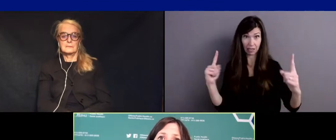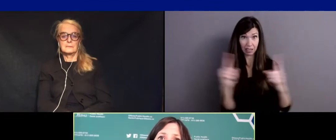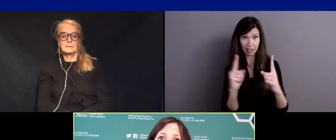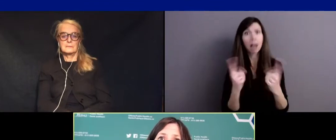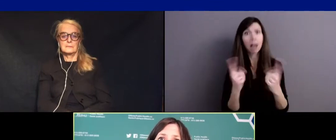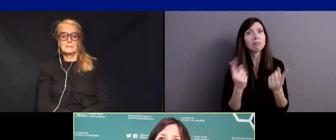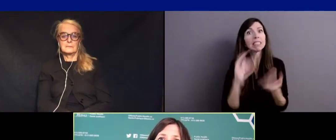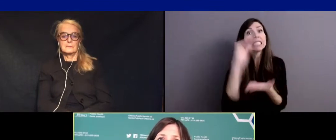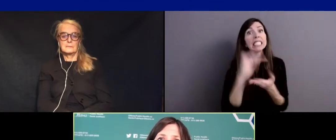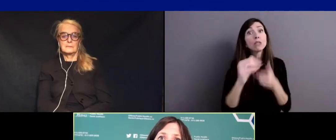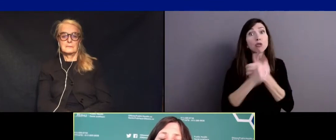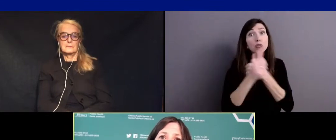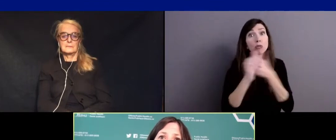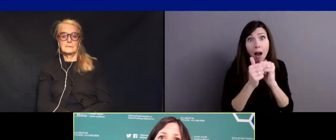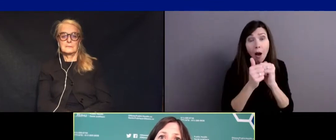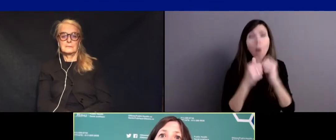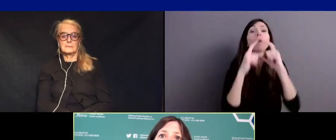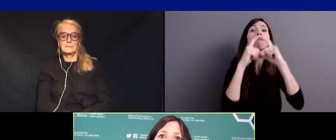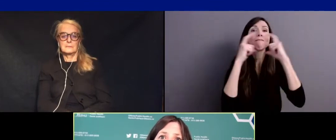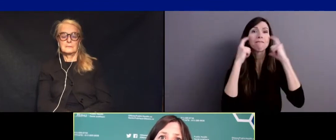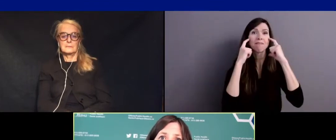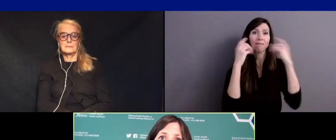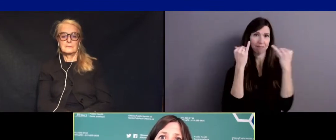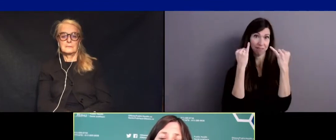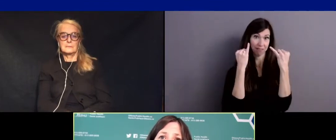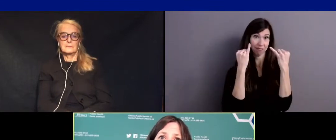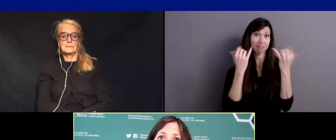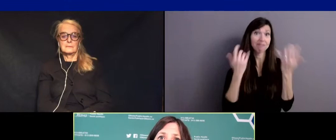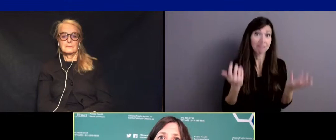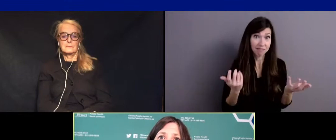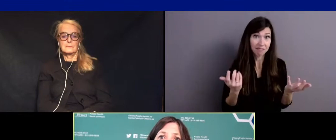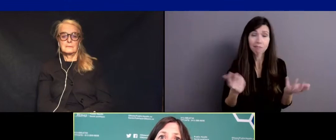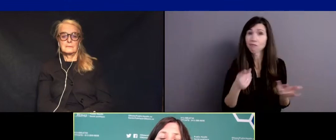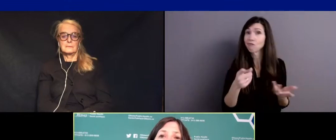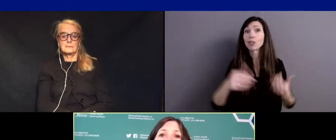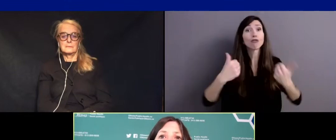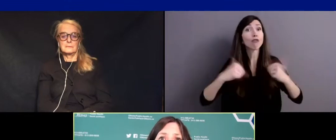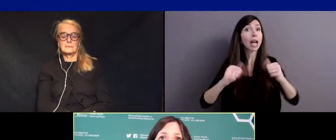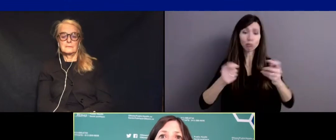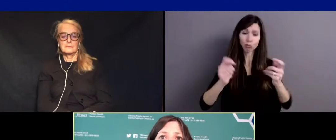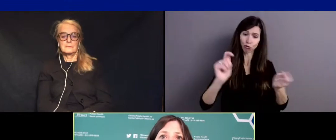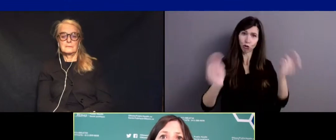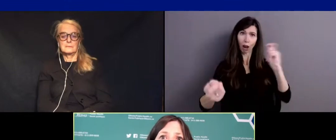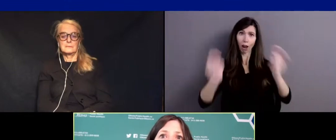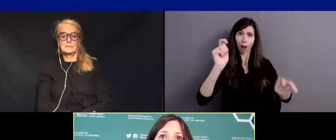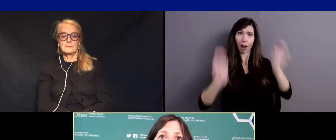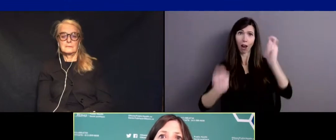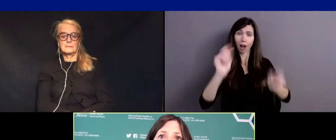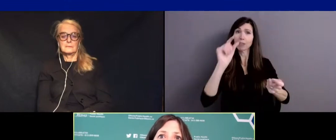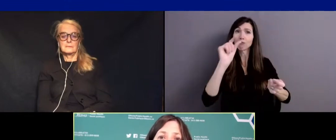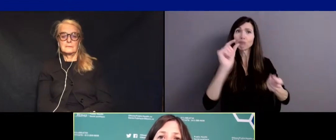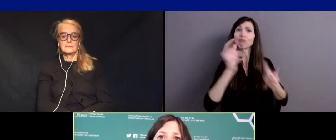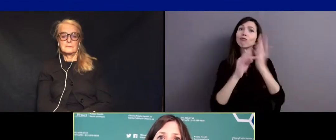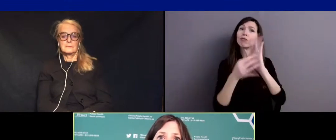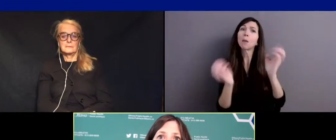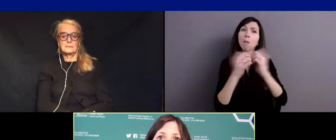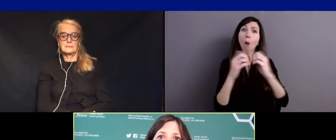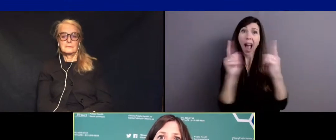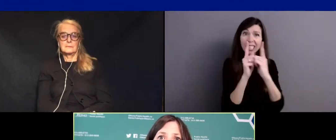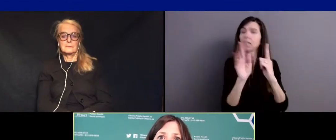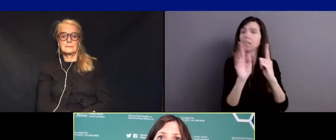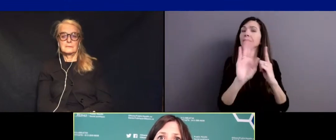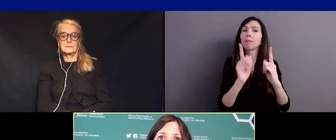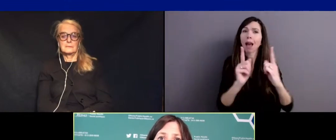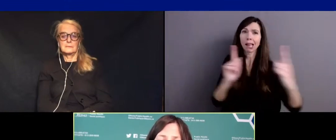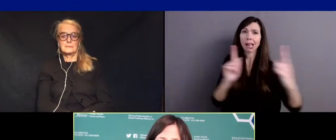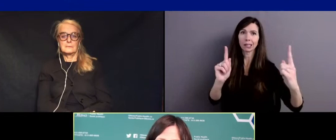risk. Again, structuring the activities so that you can keep 2 meters from others. There are ways to reduce the risks and stay